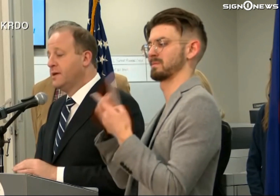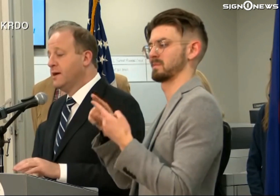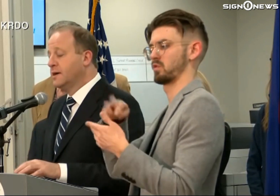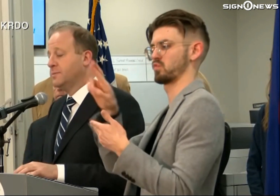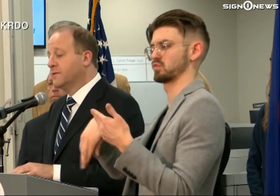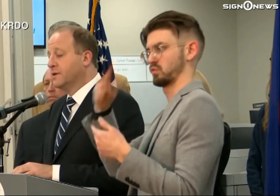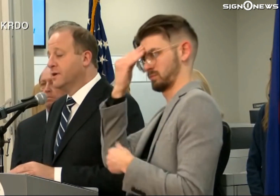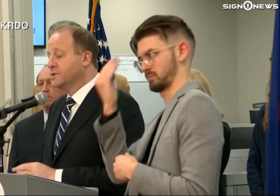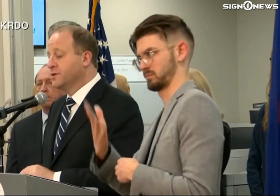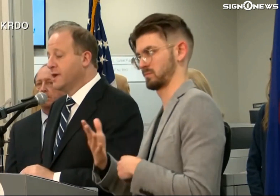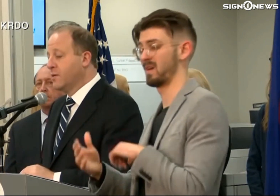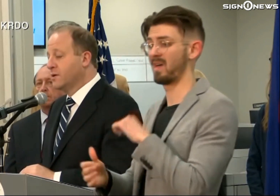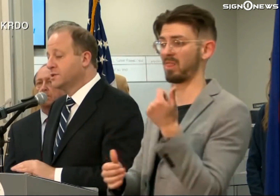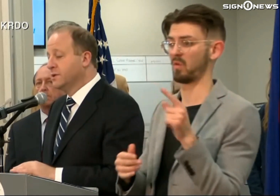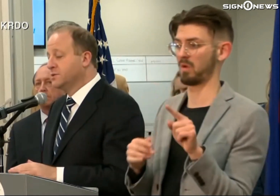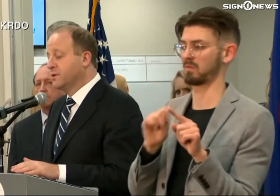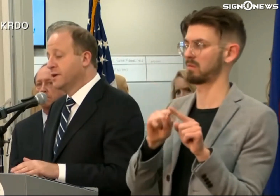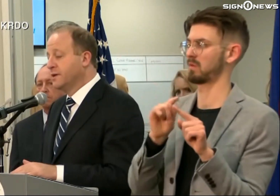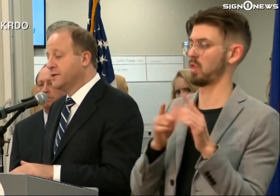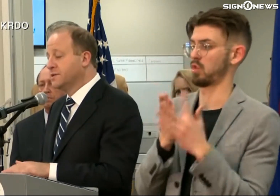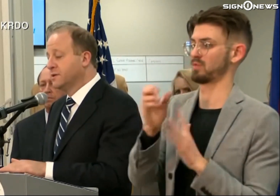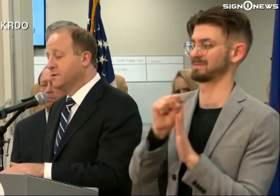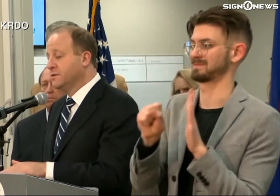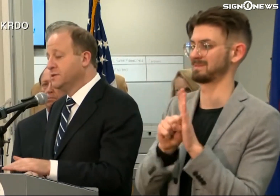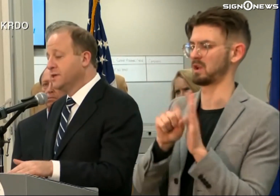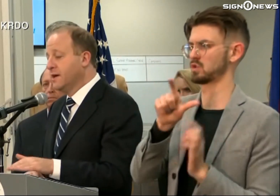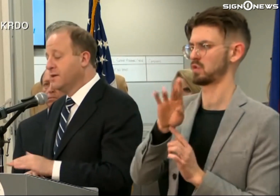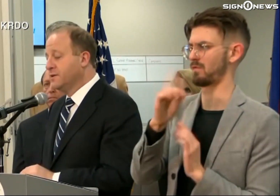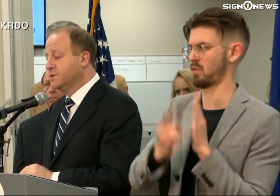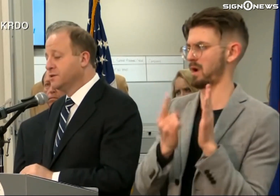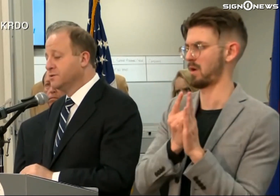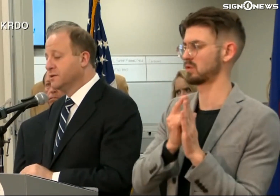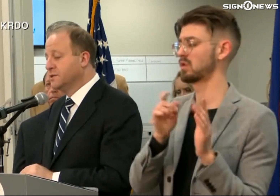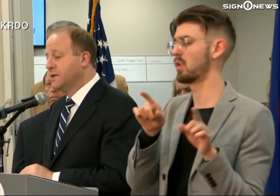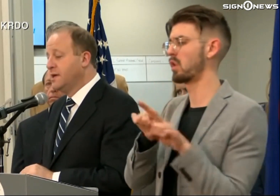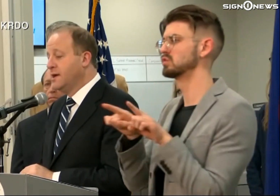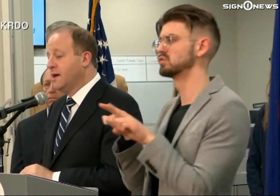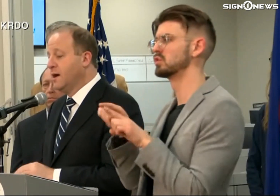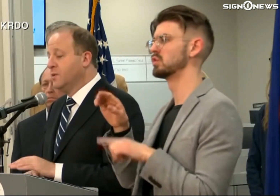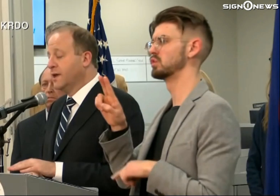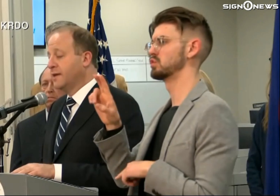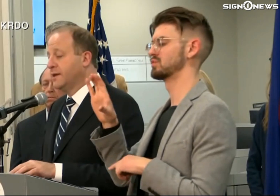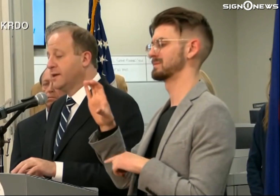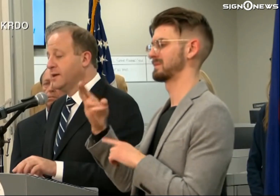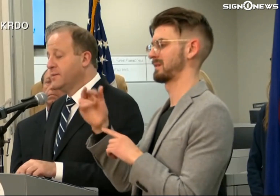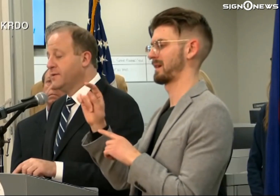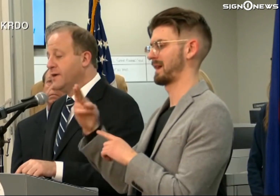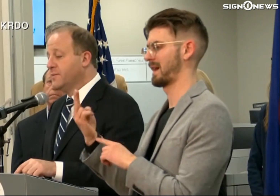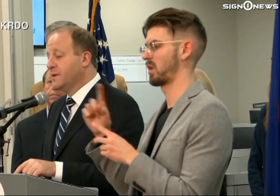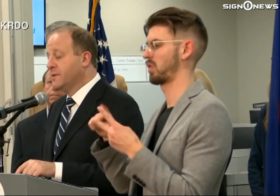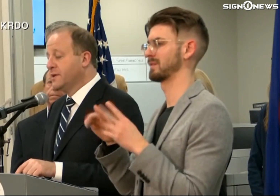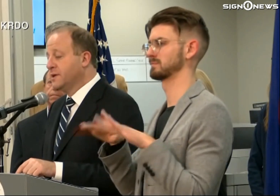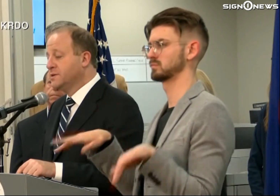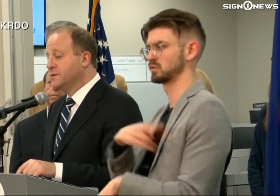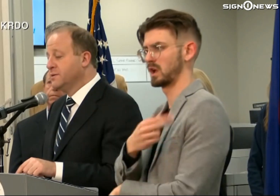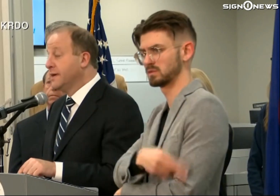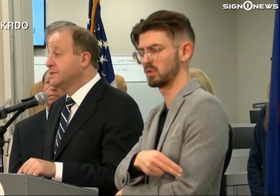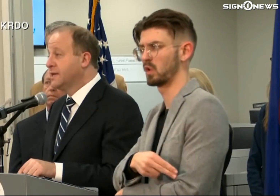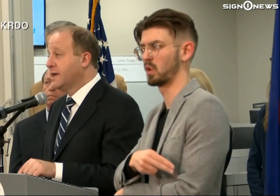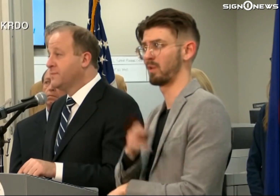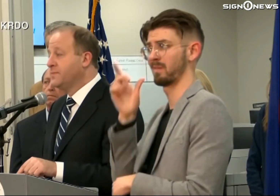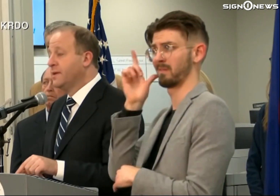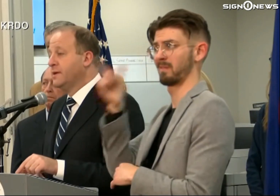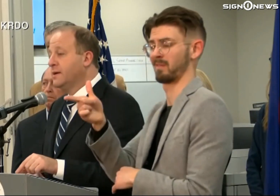likely, a couple of our larger networks, the ones working on this include UC Health and Children's, will likely develop the ability to